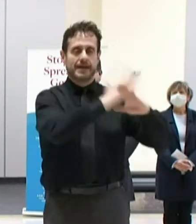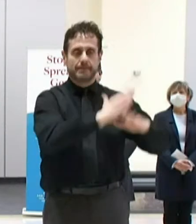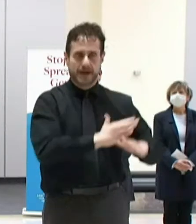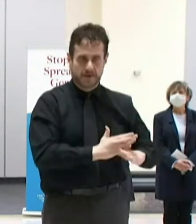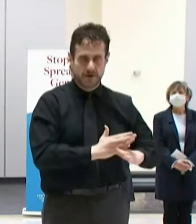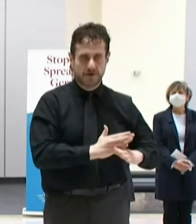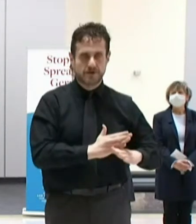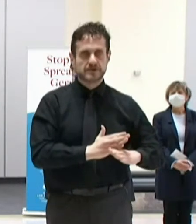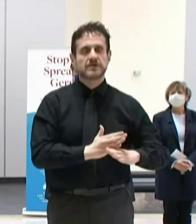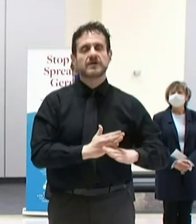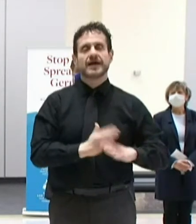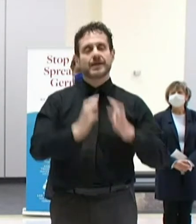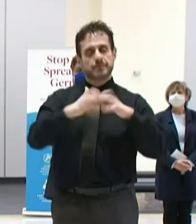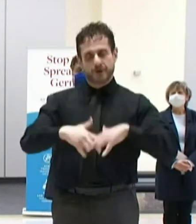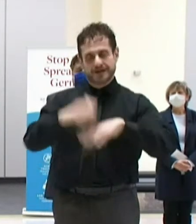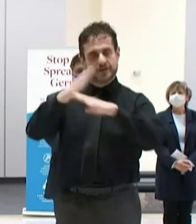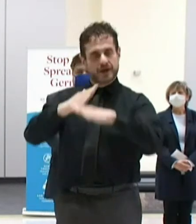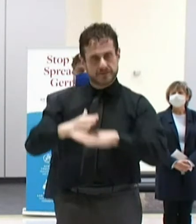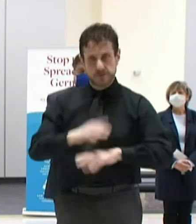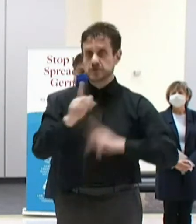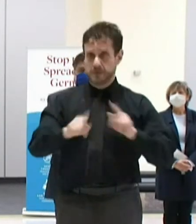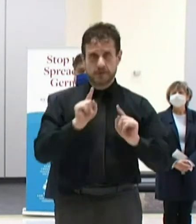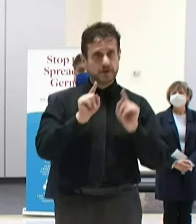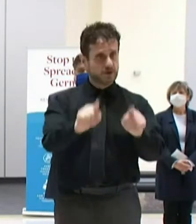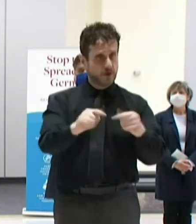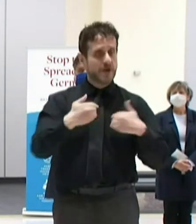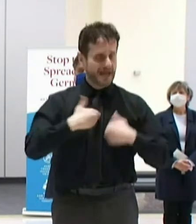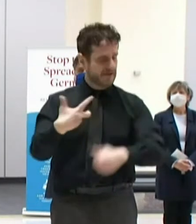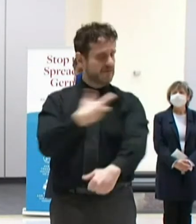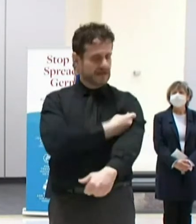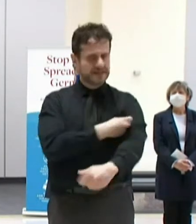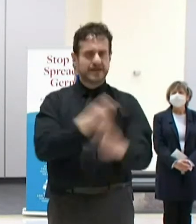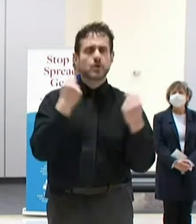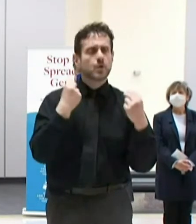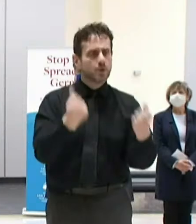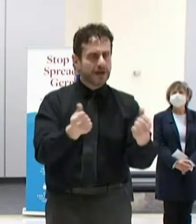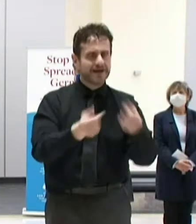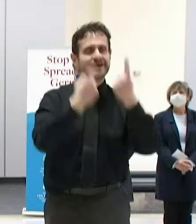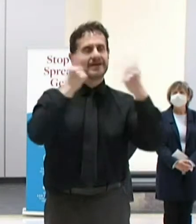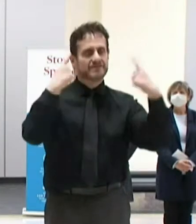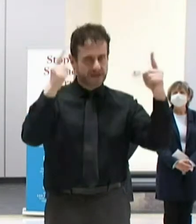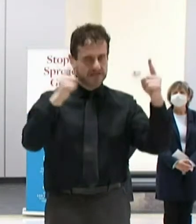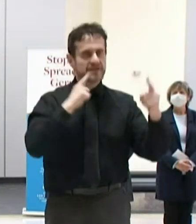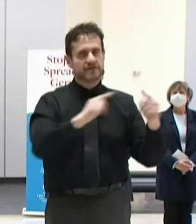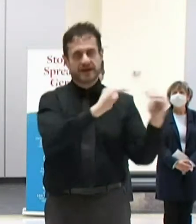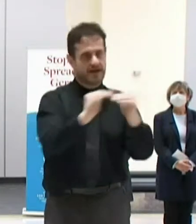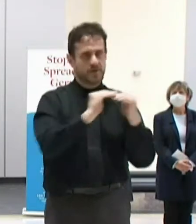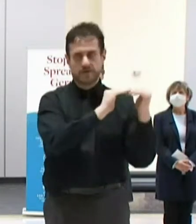can get the protection they need as quickly and effectively and equitably as possible.